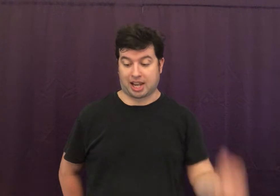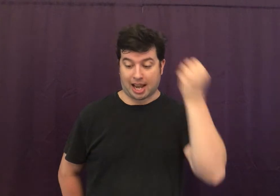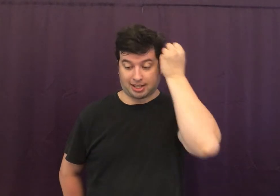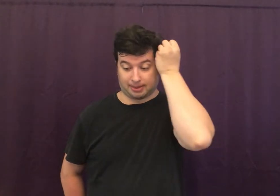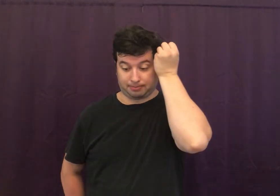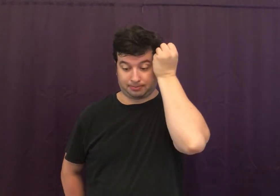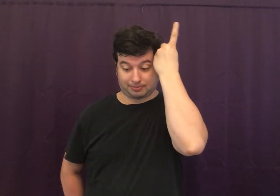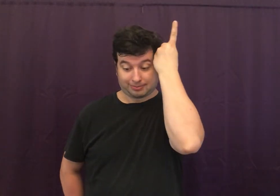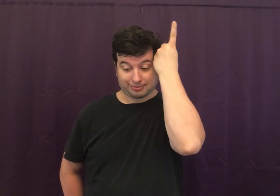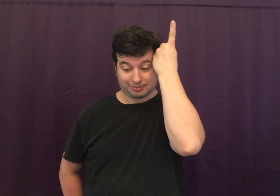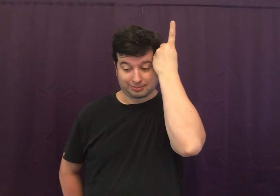understand.